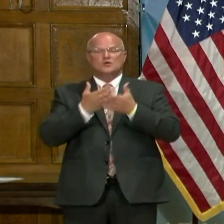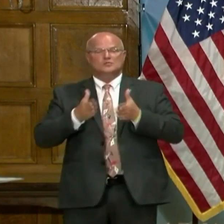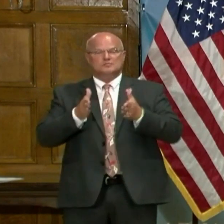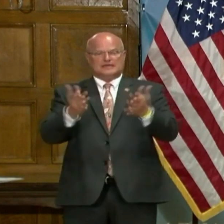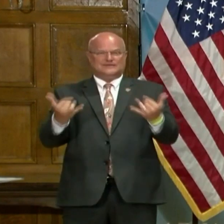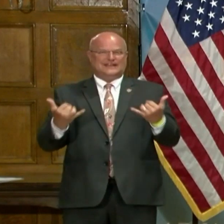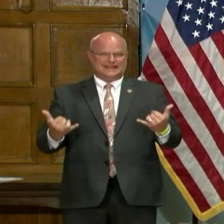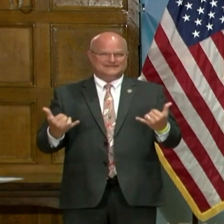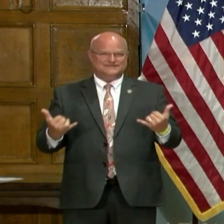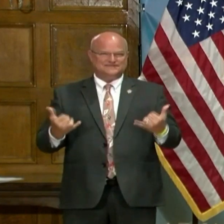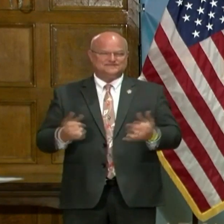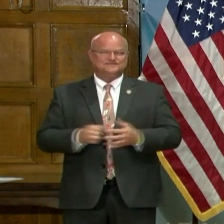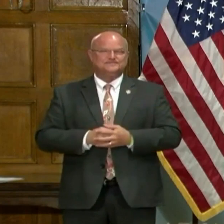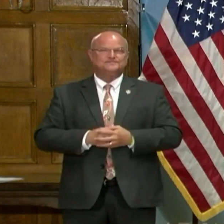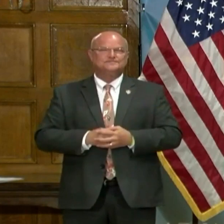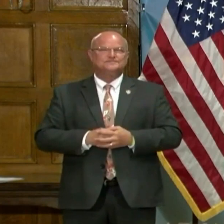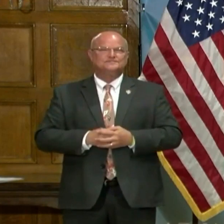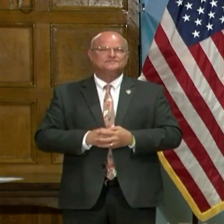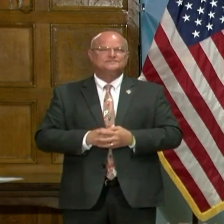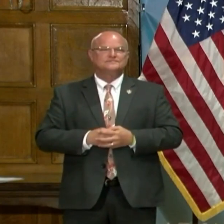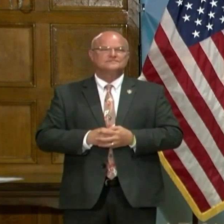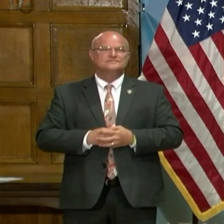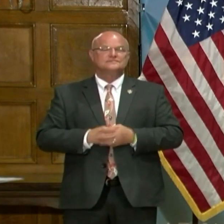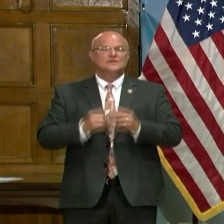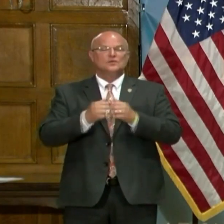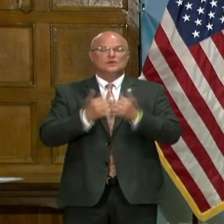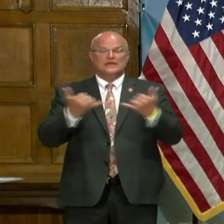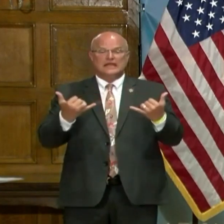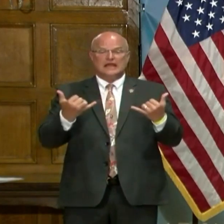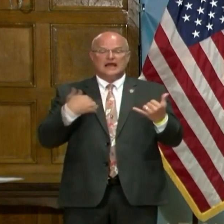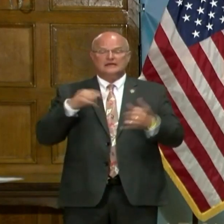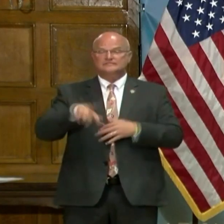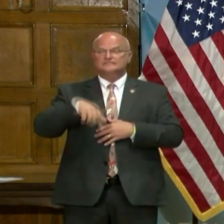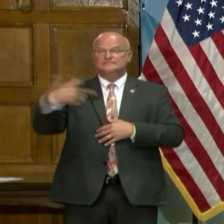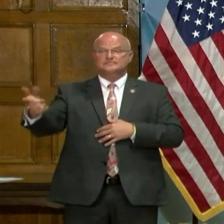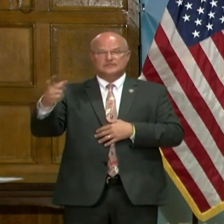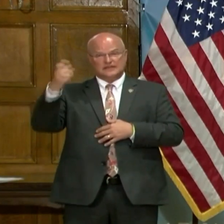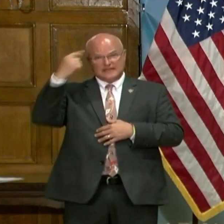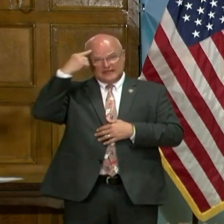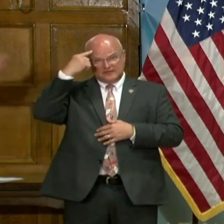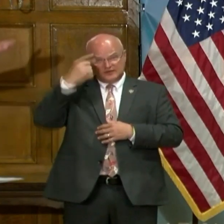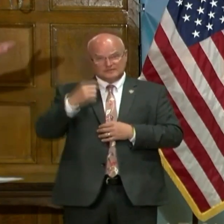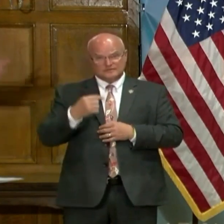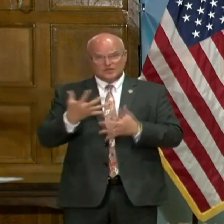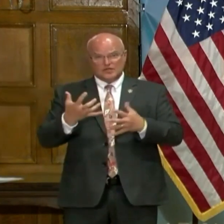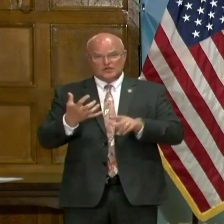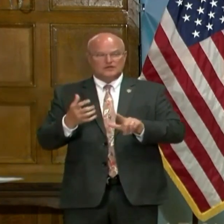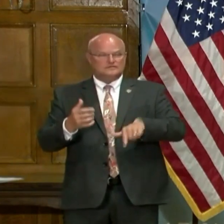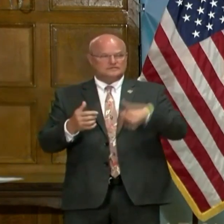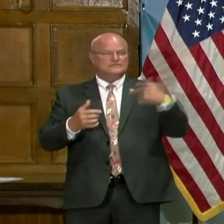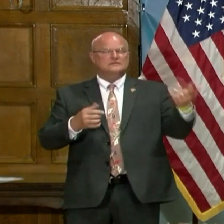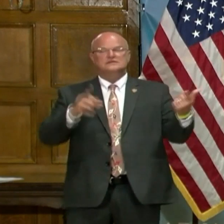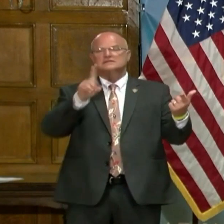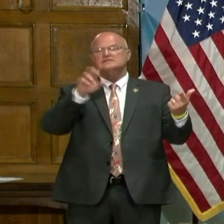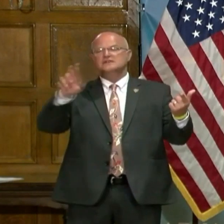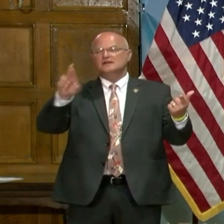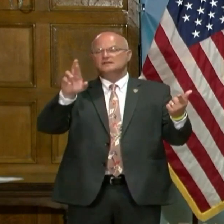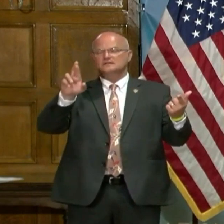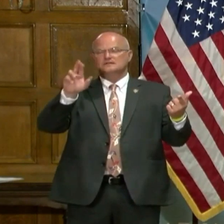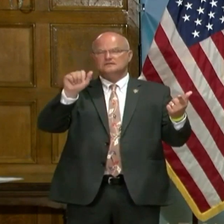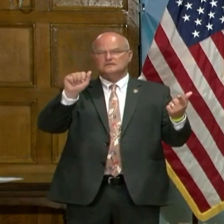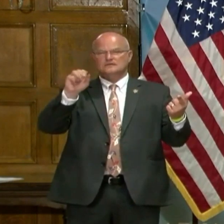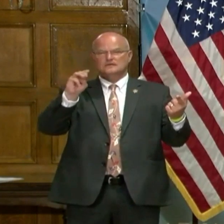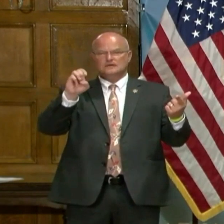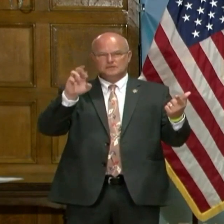pace. And with that, I'm going to go ahead and turn it back over to the governor, or you want me to turn it over to Dr. Romero? Dr. Romero.